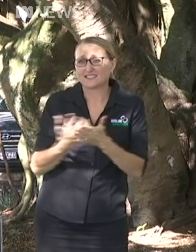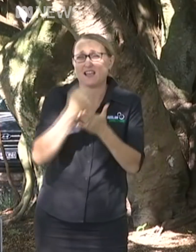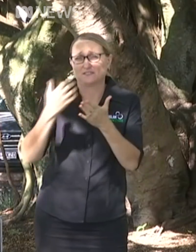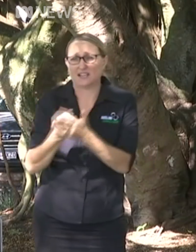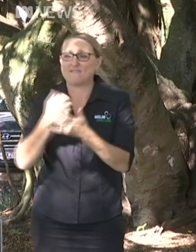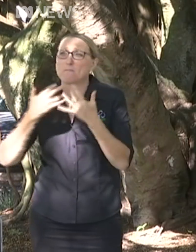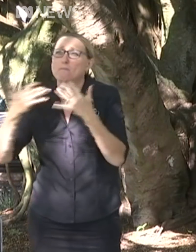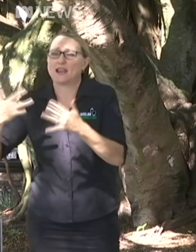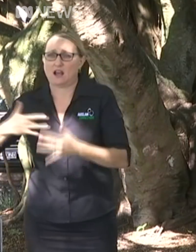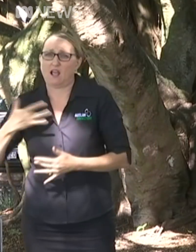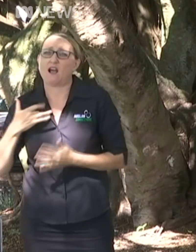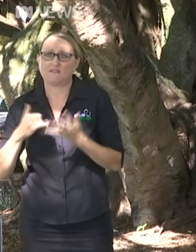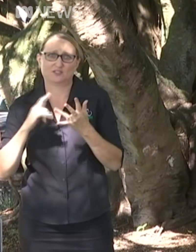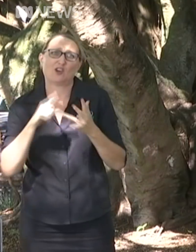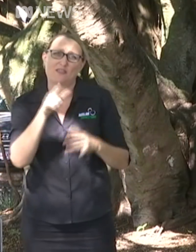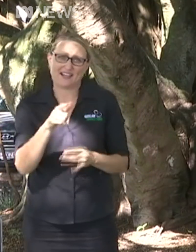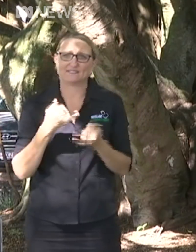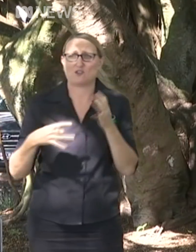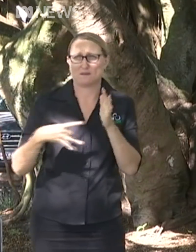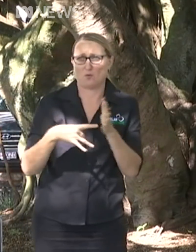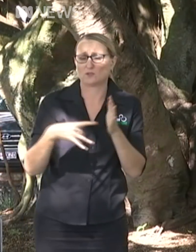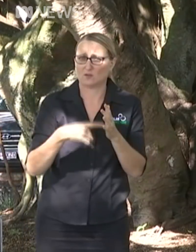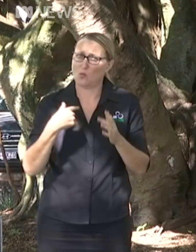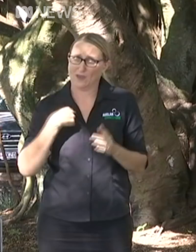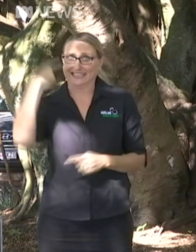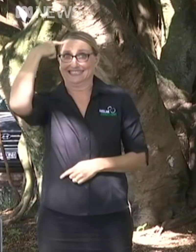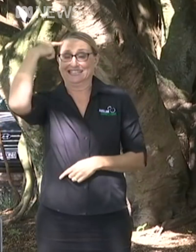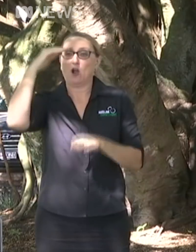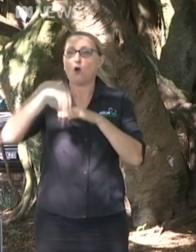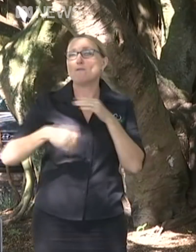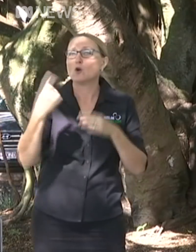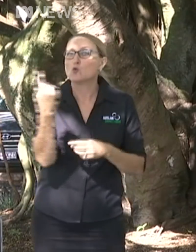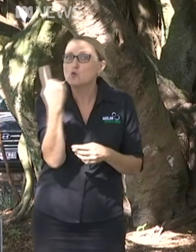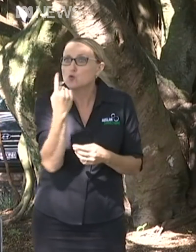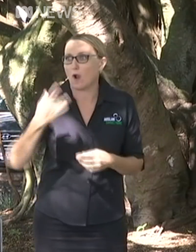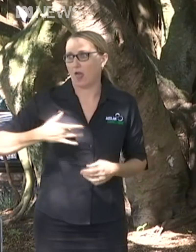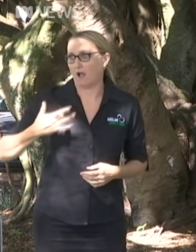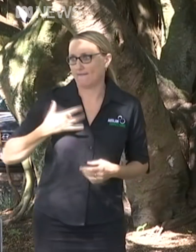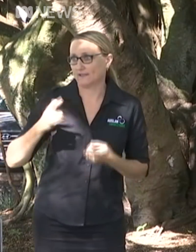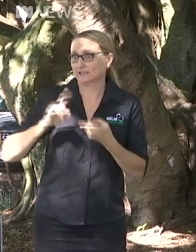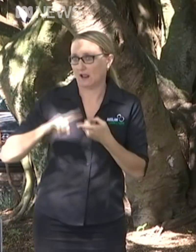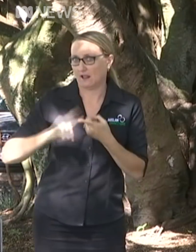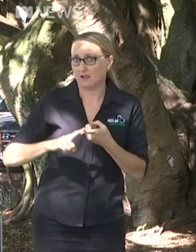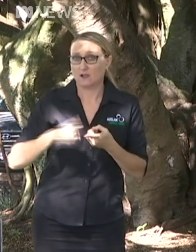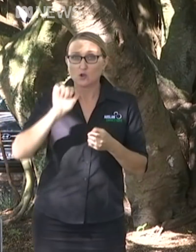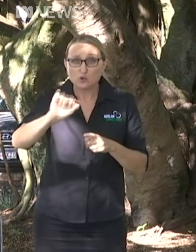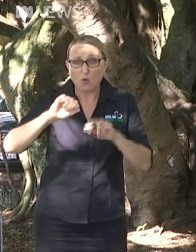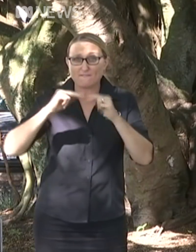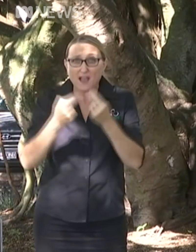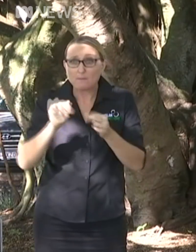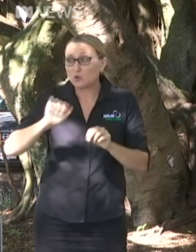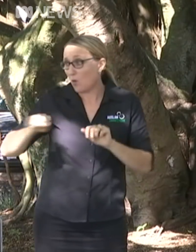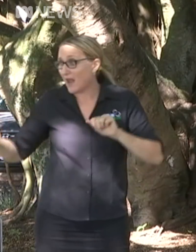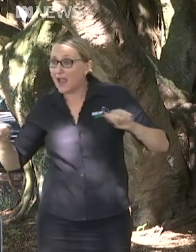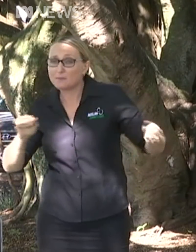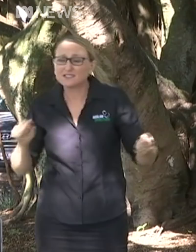that is what is at stake here. Queensland lives, people in your community, your neighbourhood, maybe even your family.